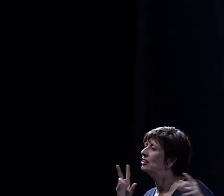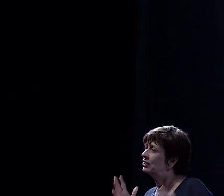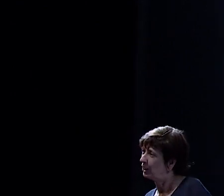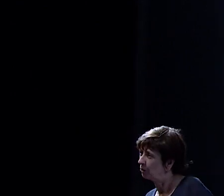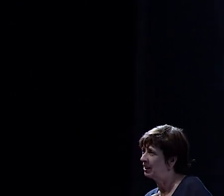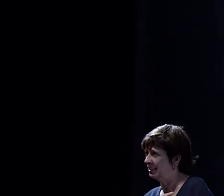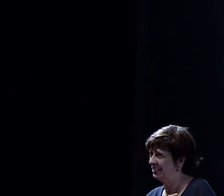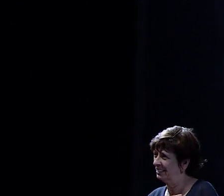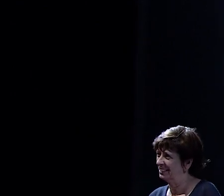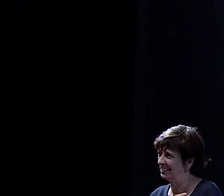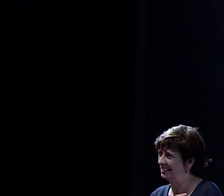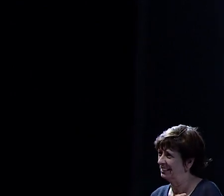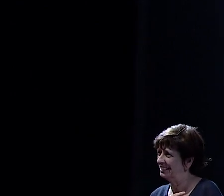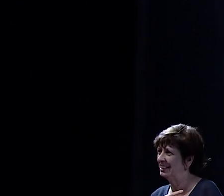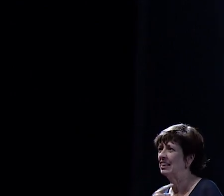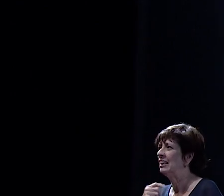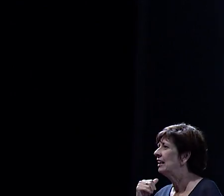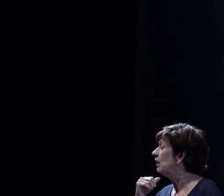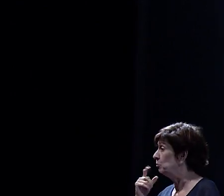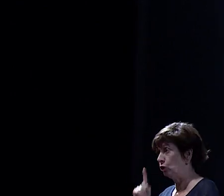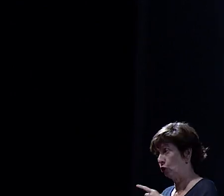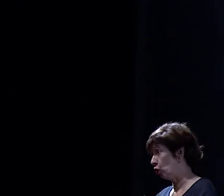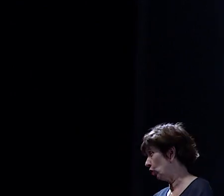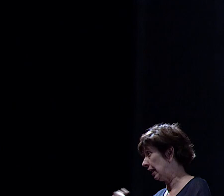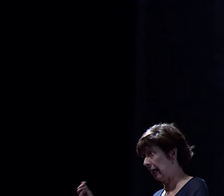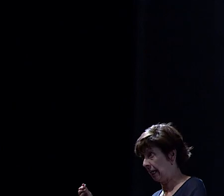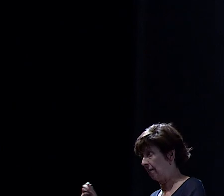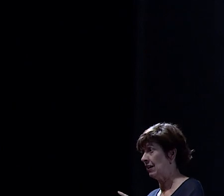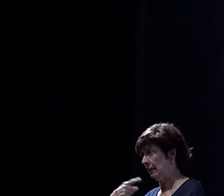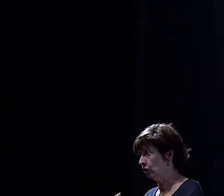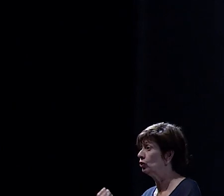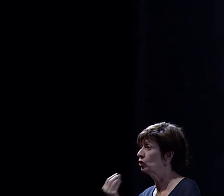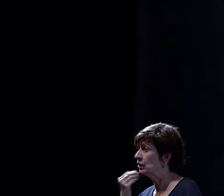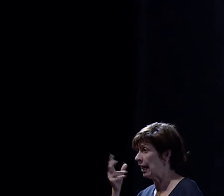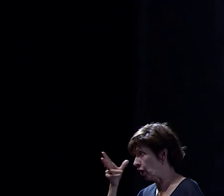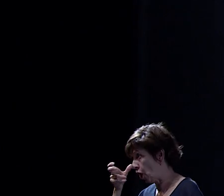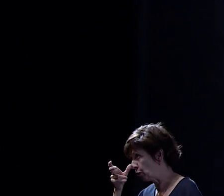vegetarian. And she was not allowed to leave this room until she ate